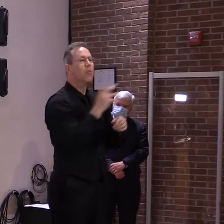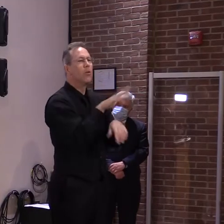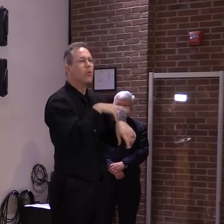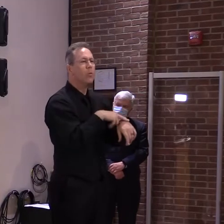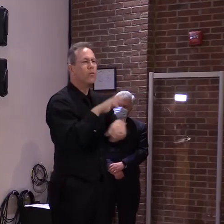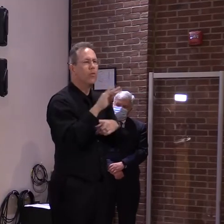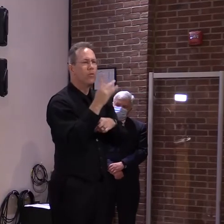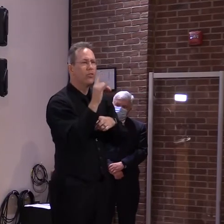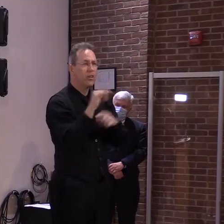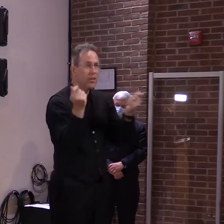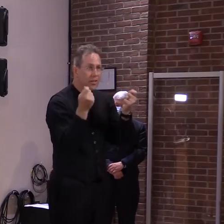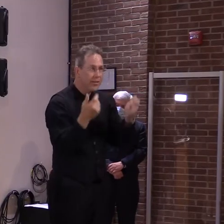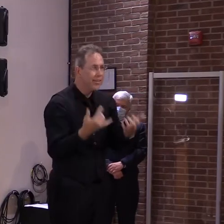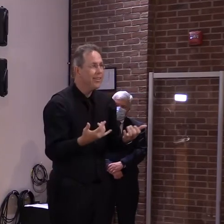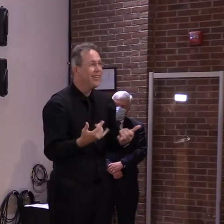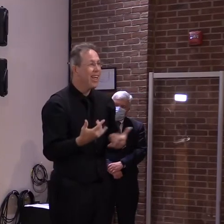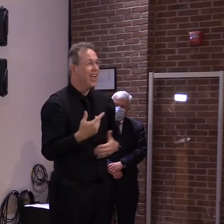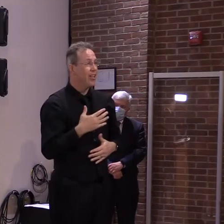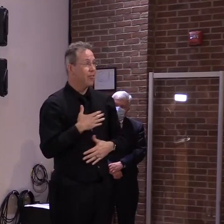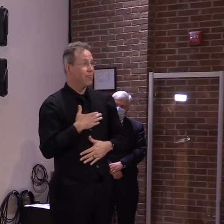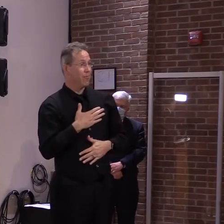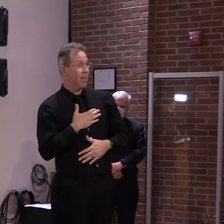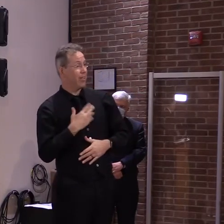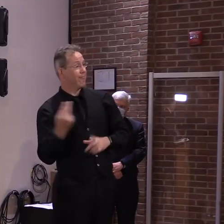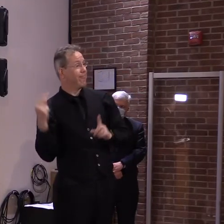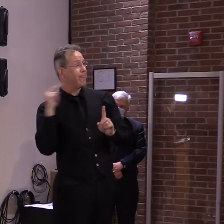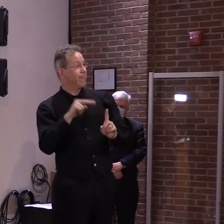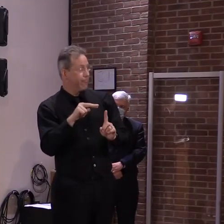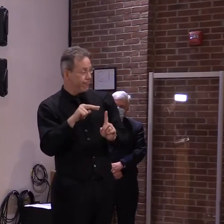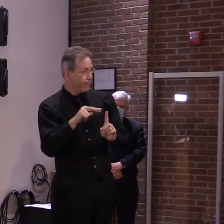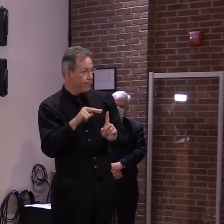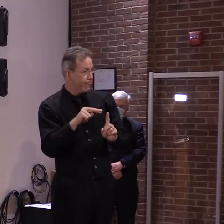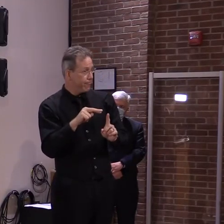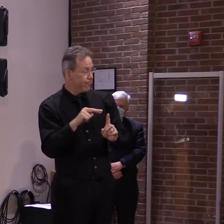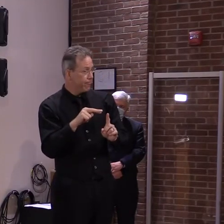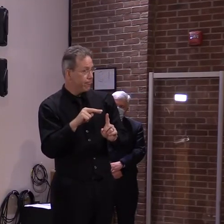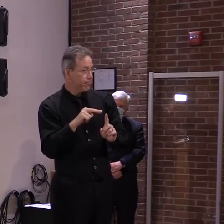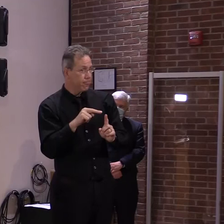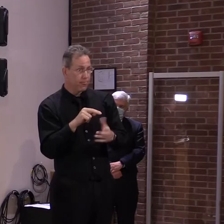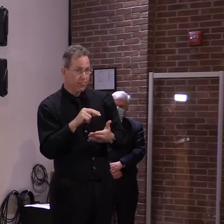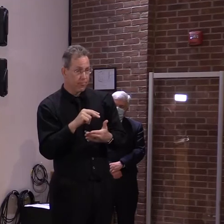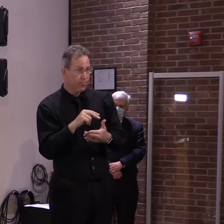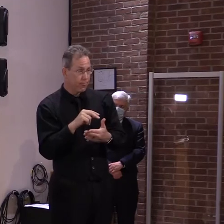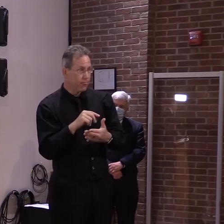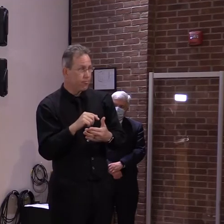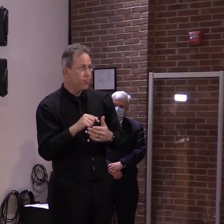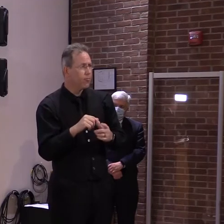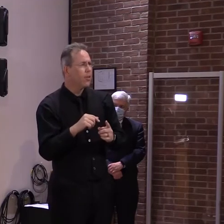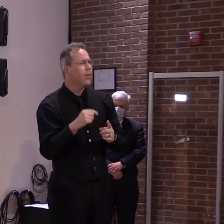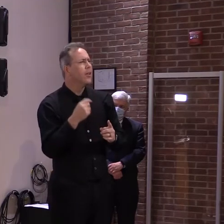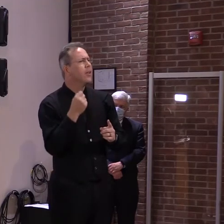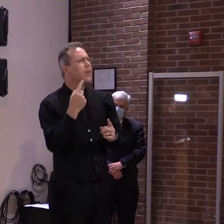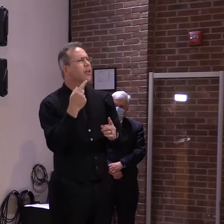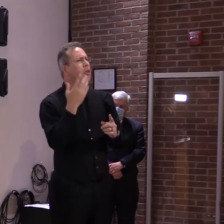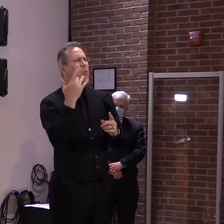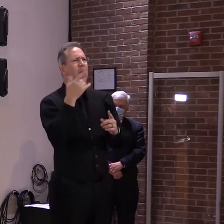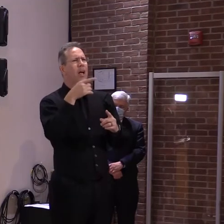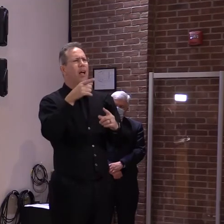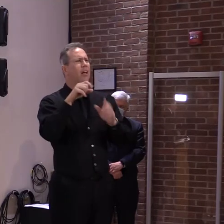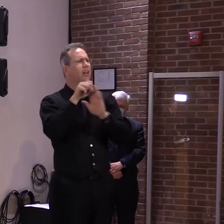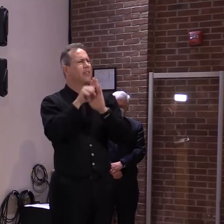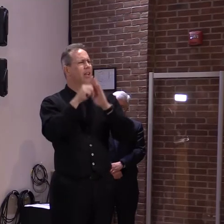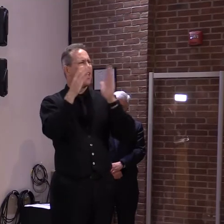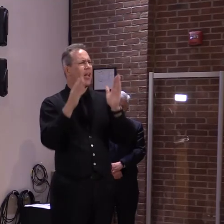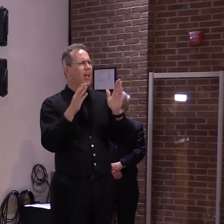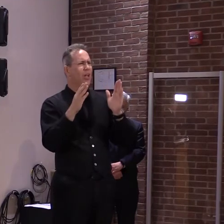From my standpoint, my perspective, I don't see any reason why they couldn't go back into session after we lift the